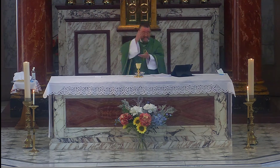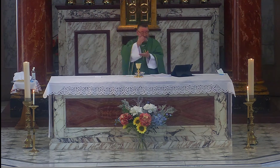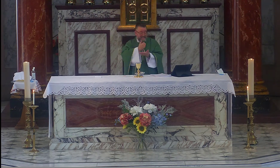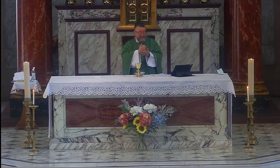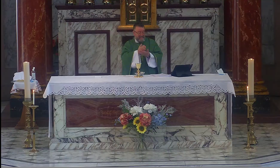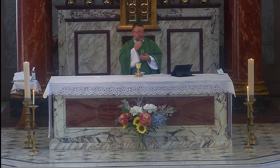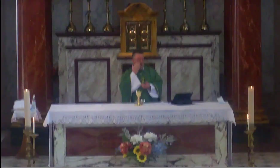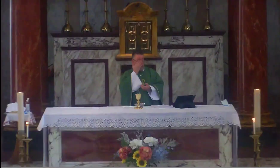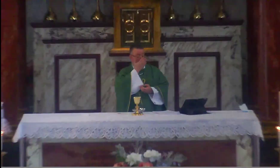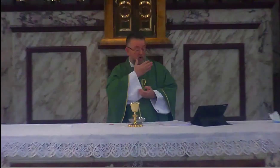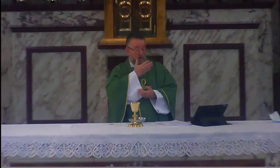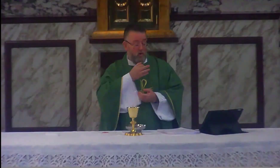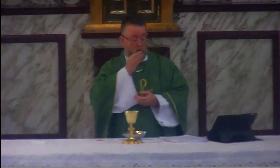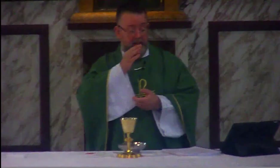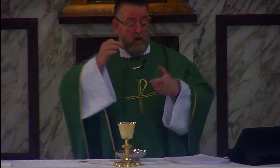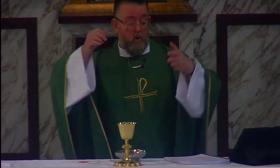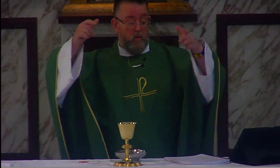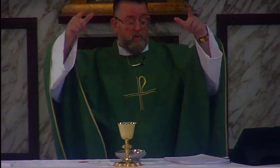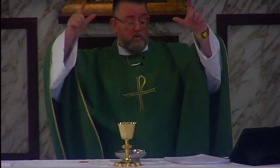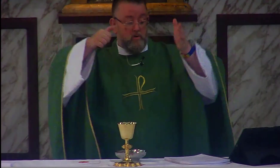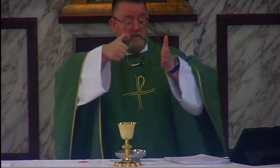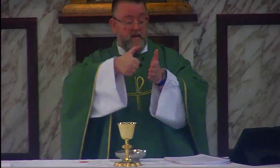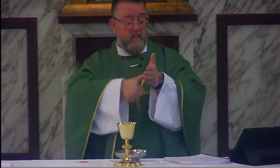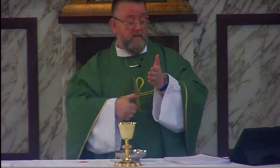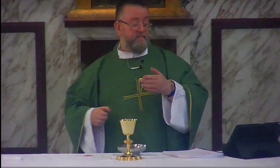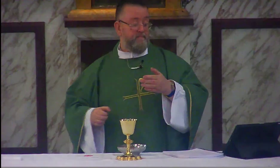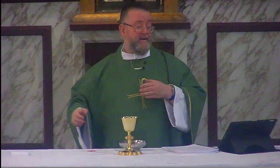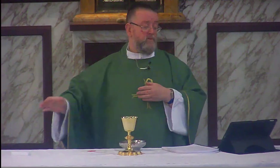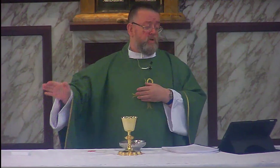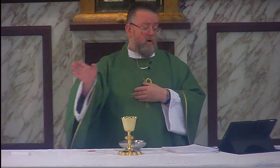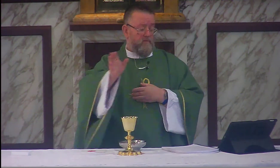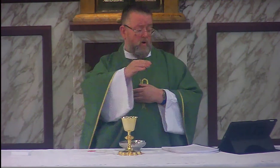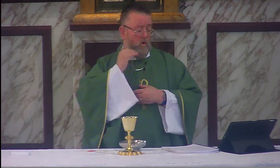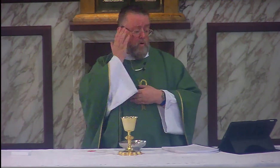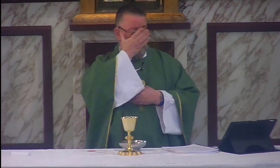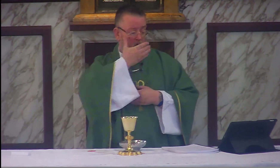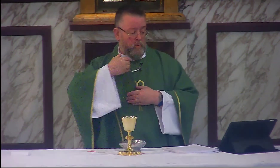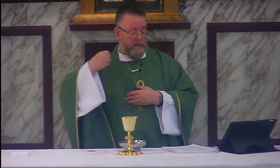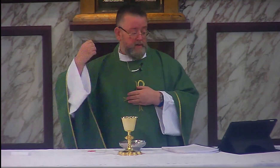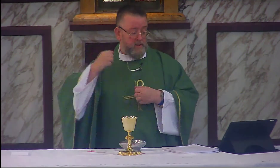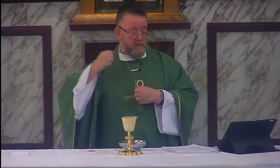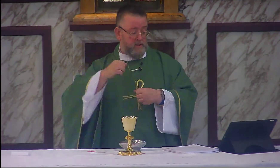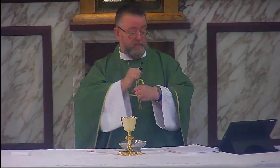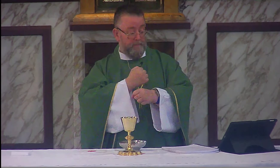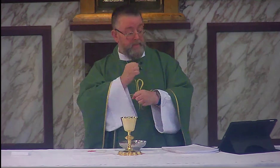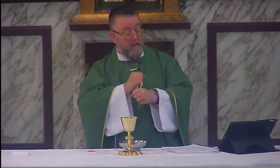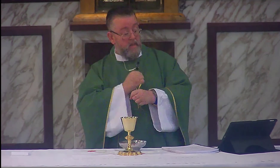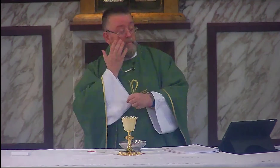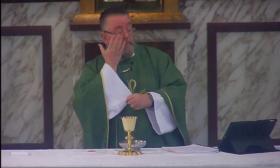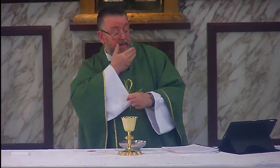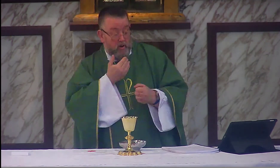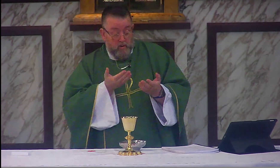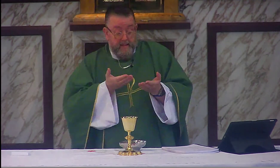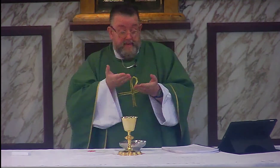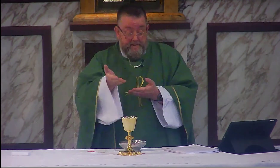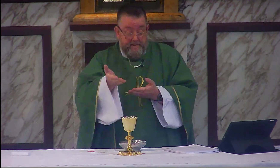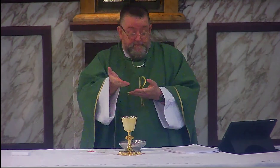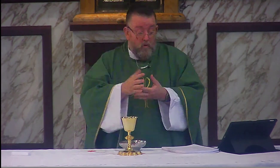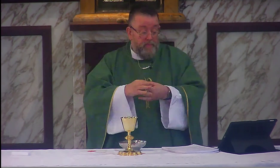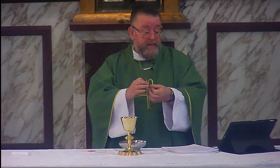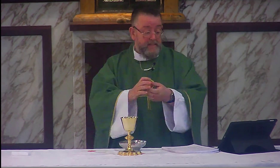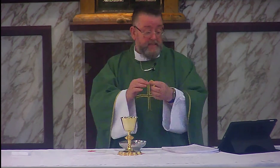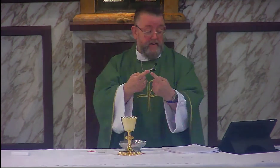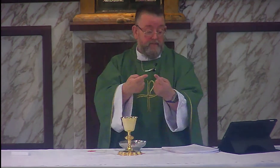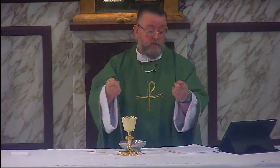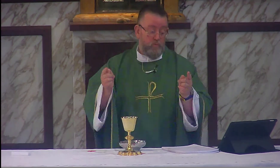You are indeed holy, O Lord, the fount of all holiness. Make holy,